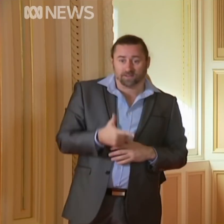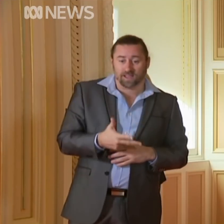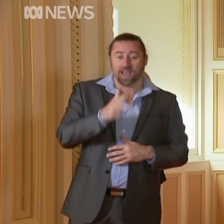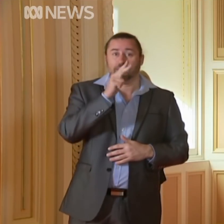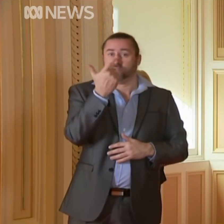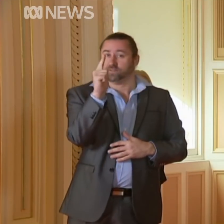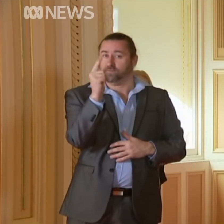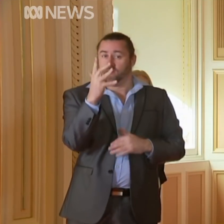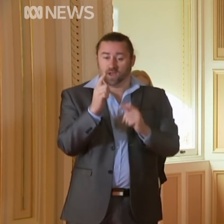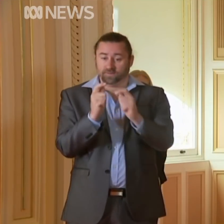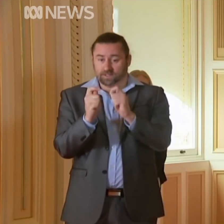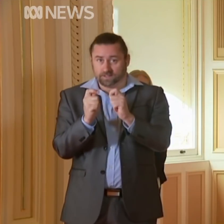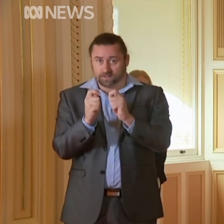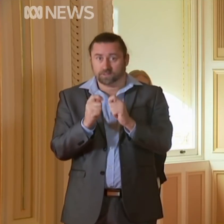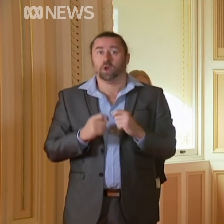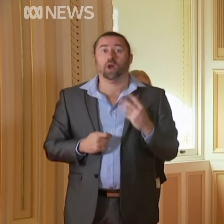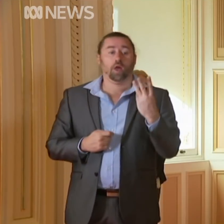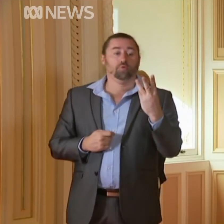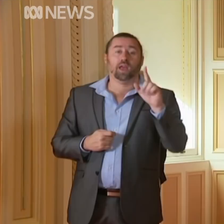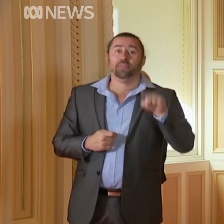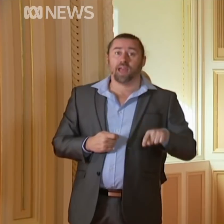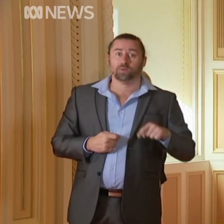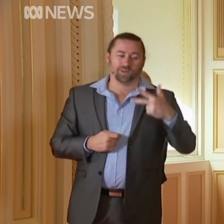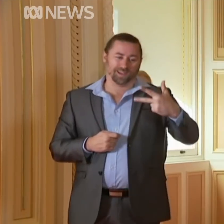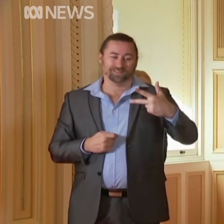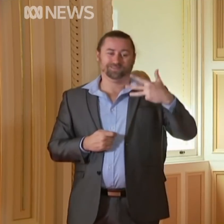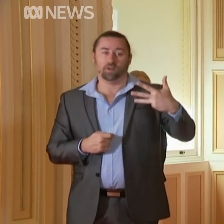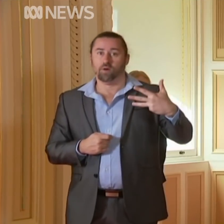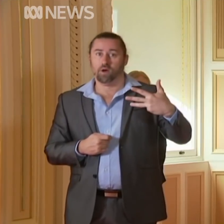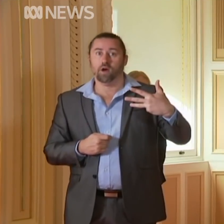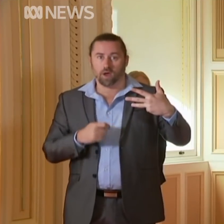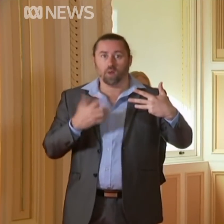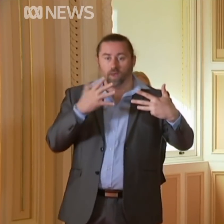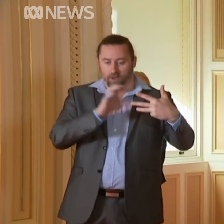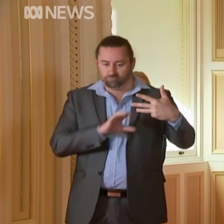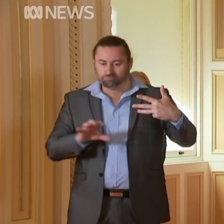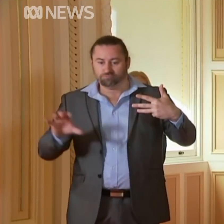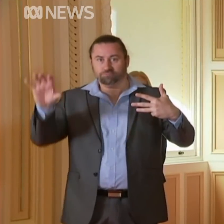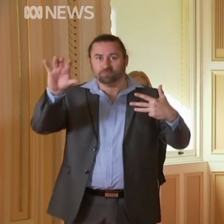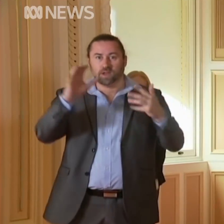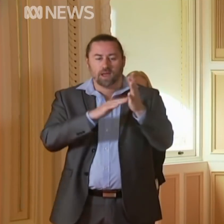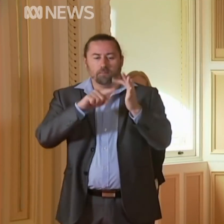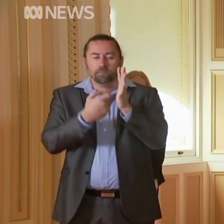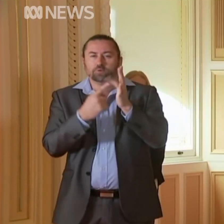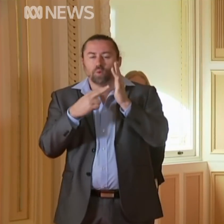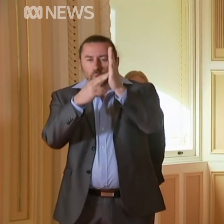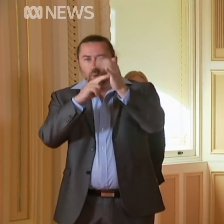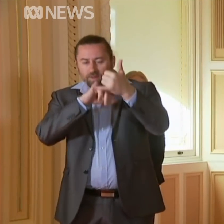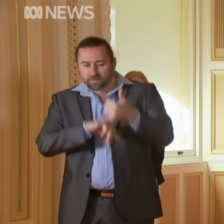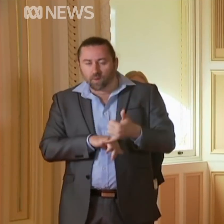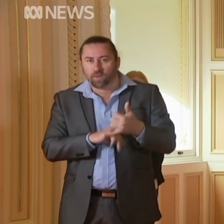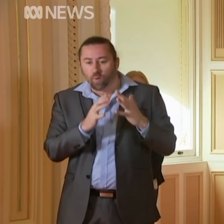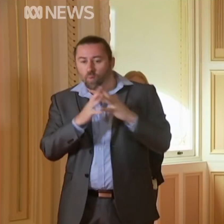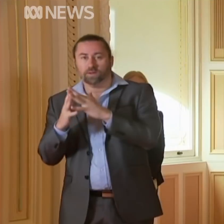6,875 tests, of which 3,089 are across those HHSs we're concerned about, Metro North, Metro South